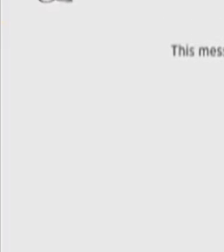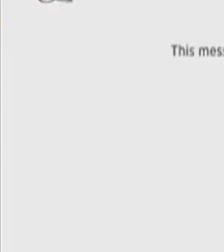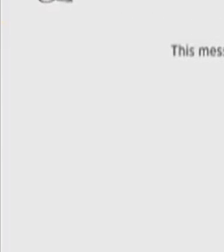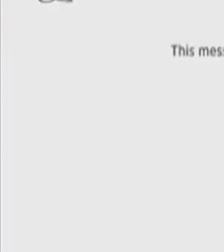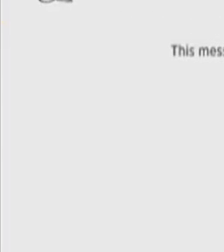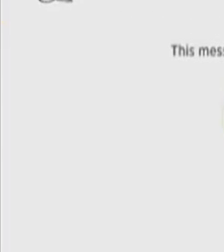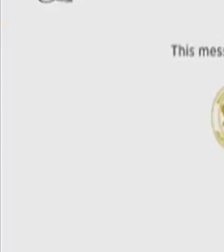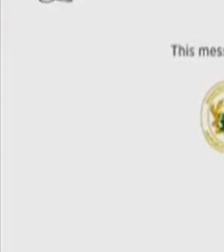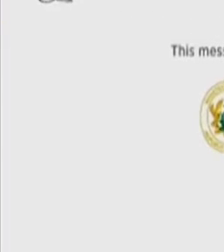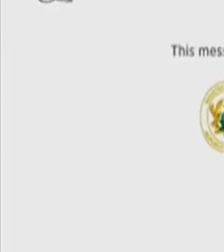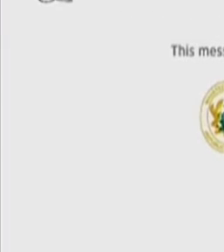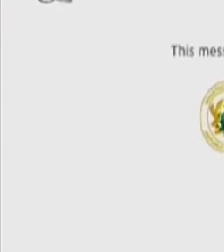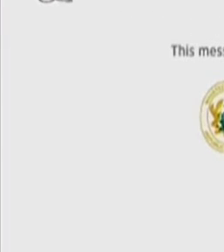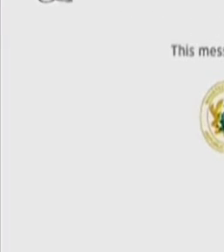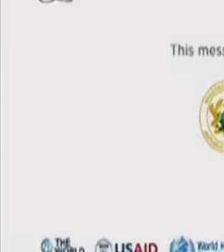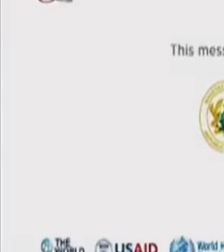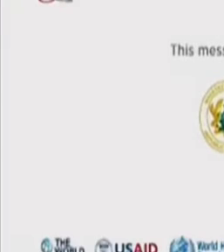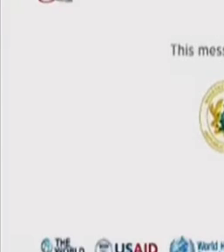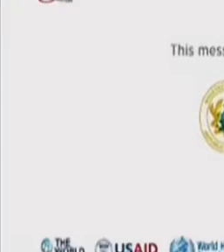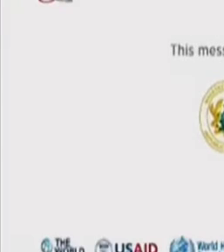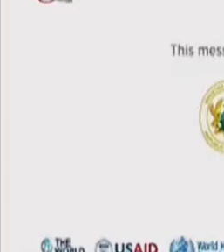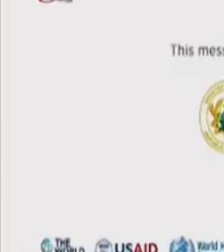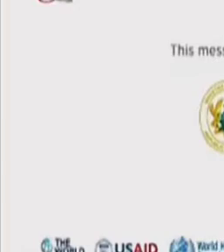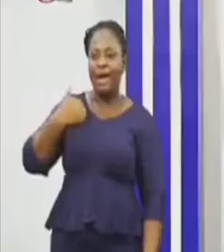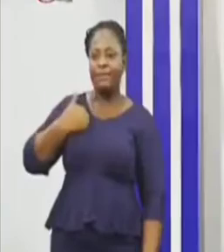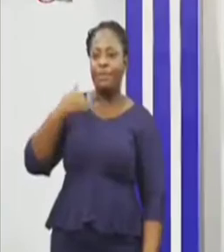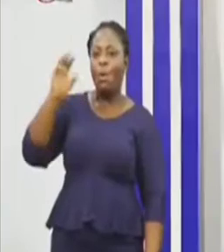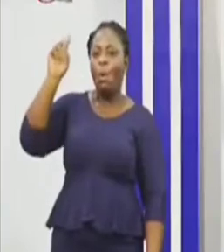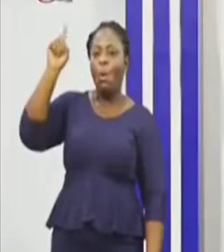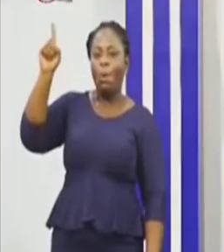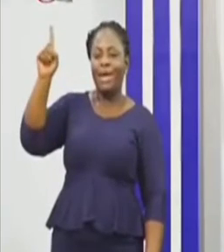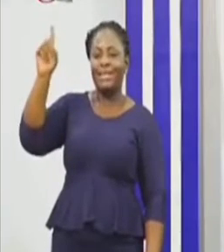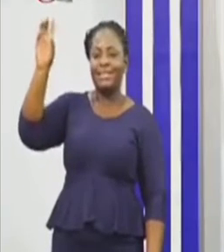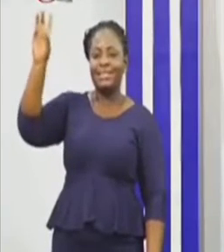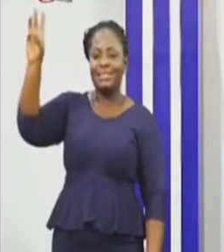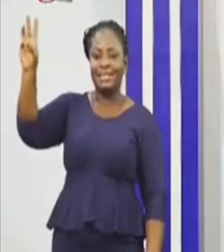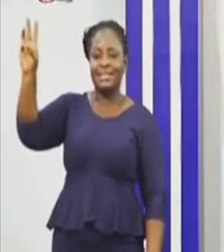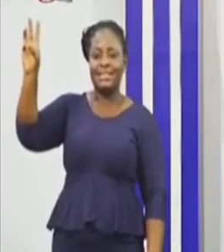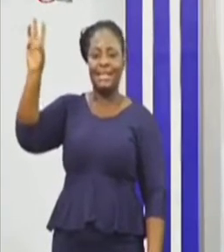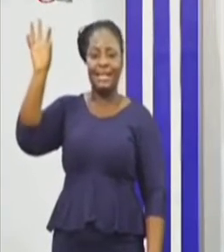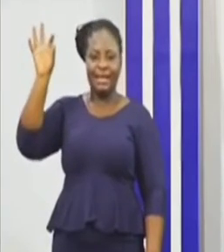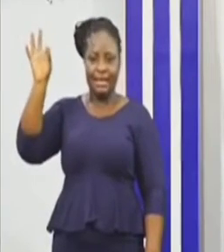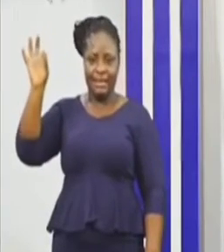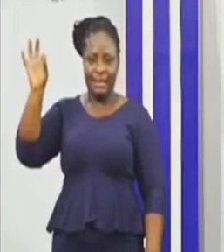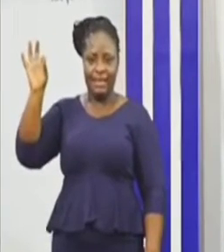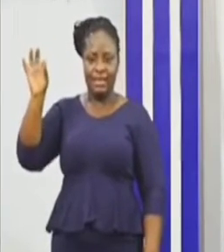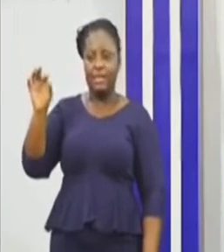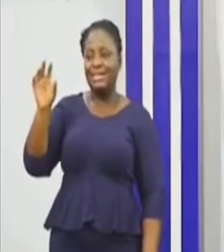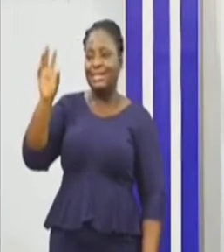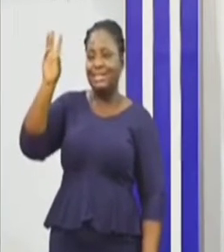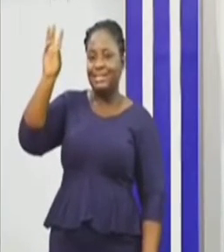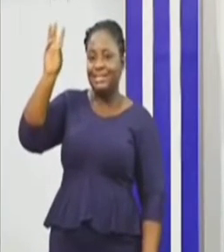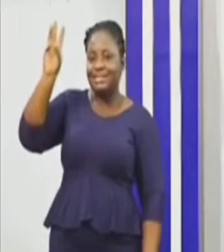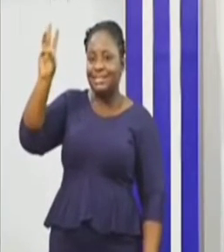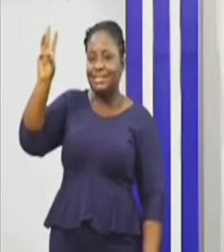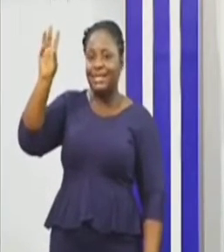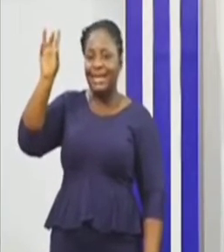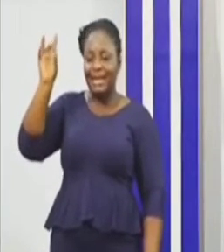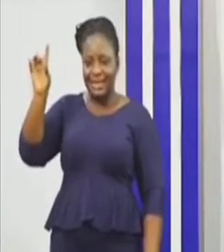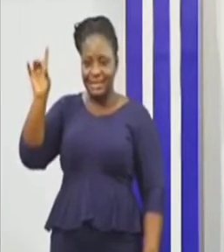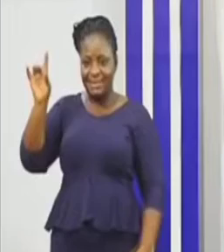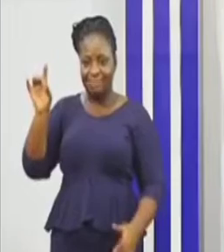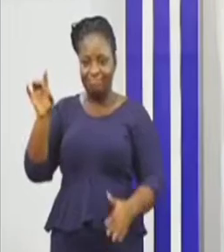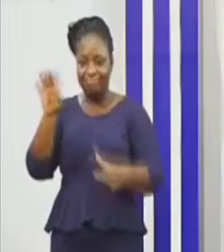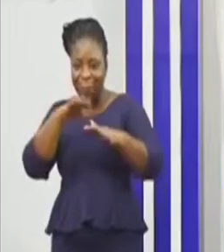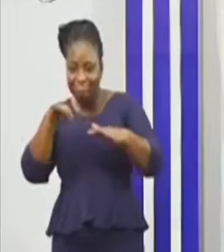Thank you, Honourable Minister. Accra has 161 cases, 68 are under investigation,